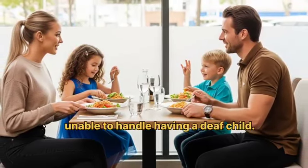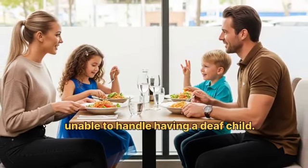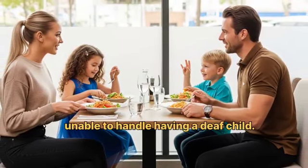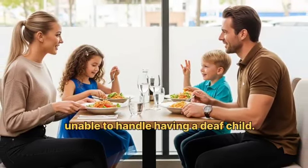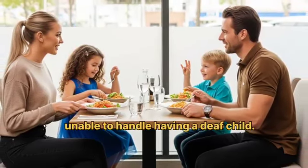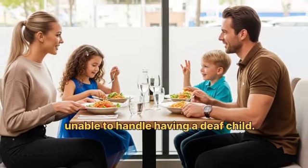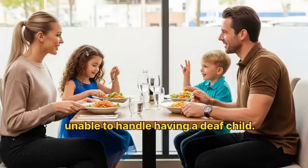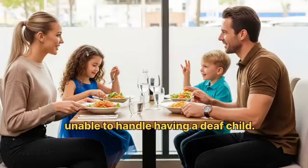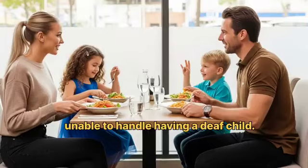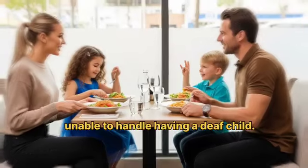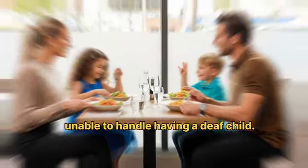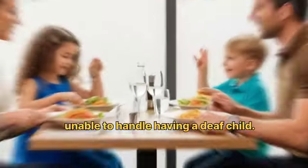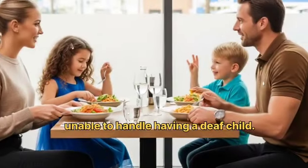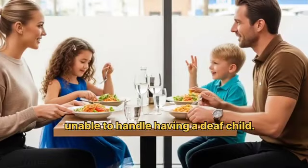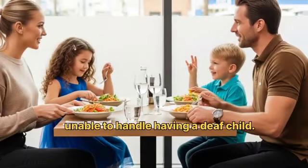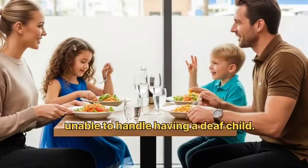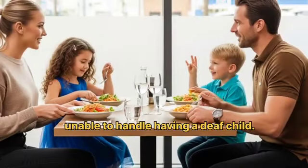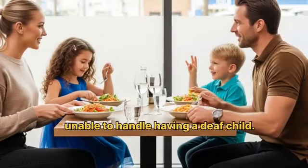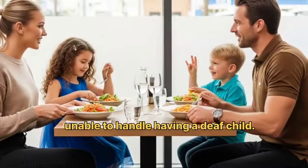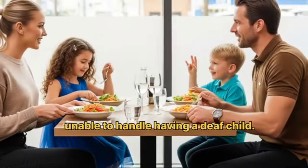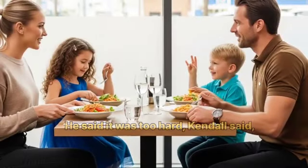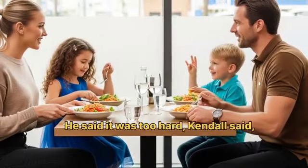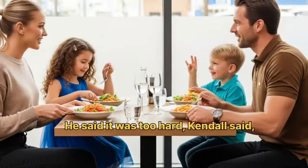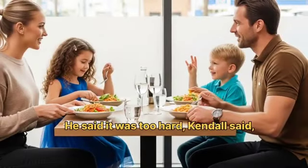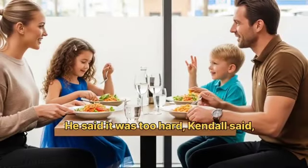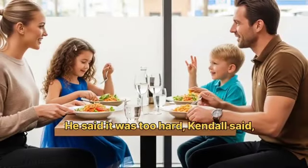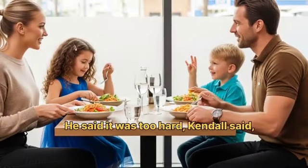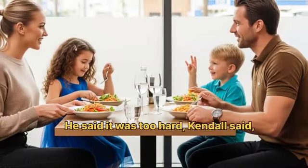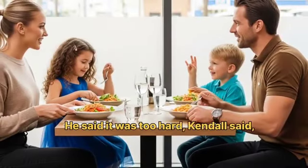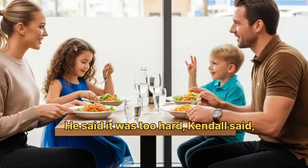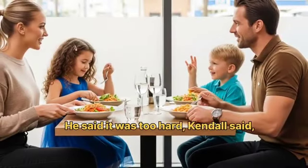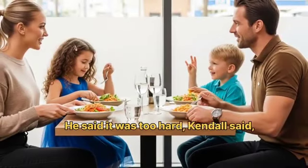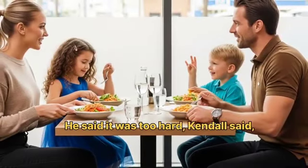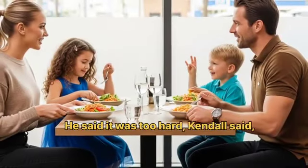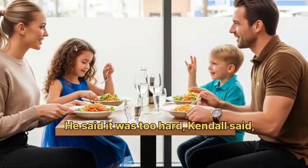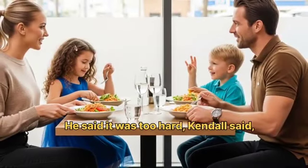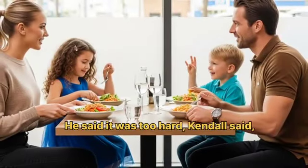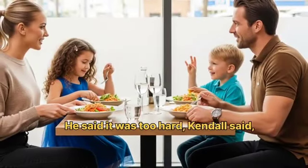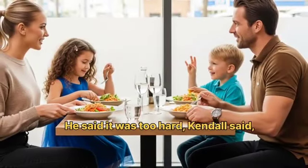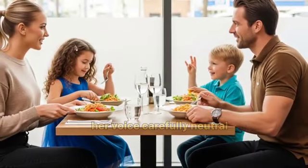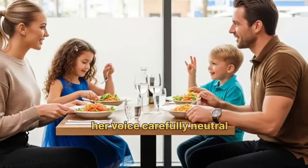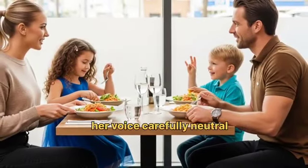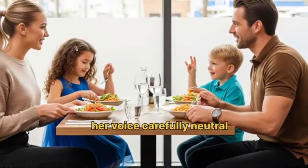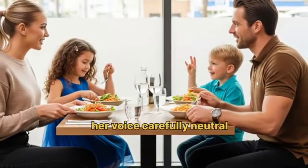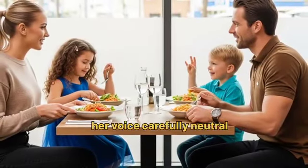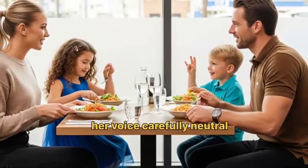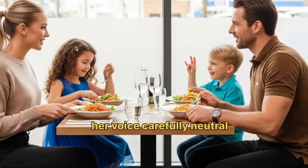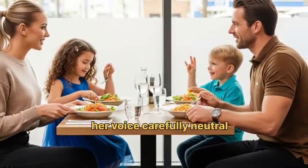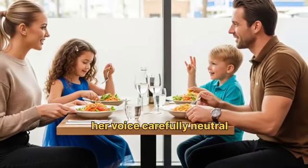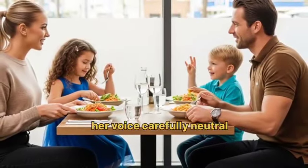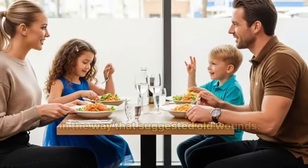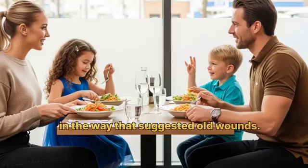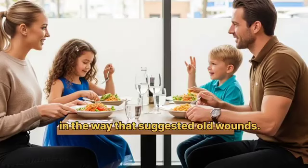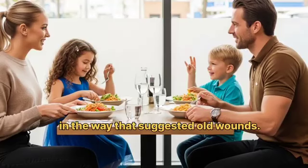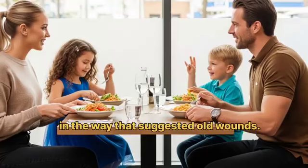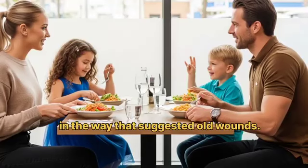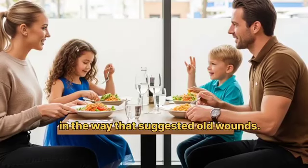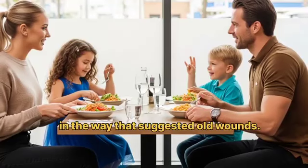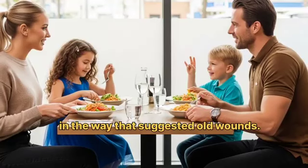to handle having a deaf child. He said it was too hard, Kendall said, her voice carefully neutral in the way that suggested